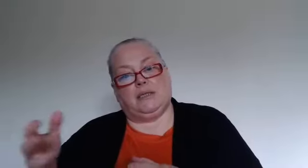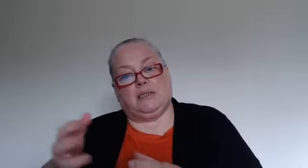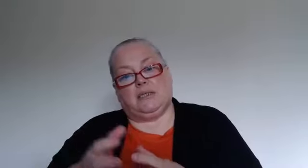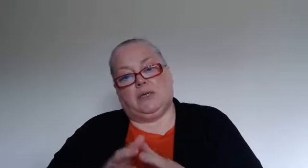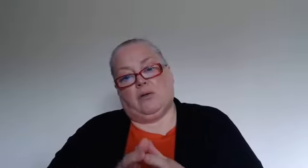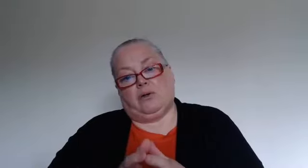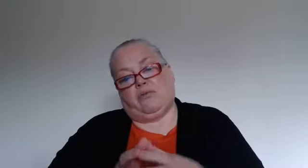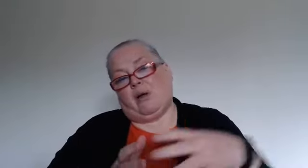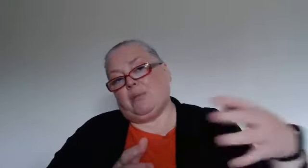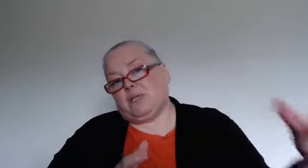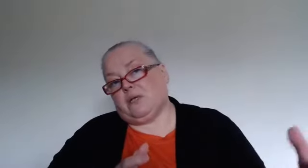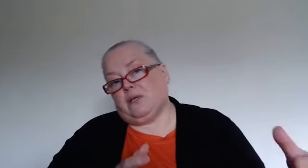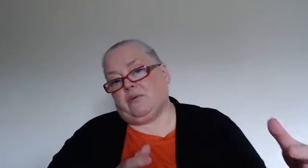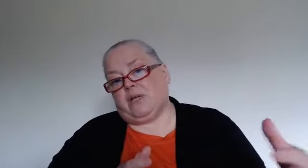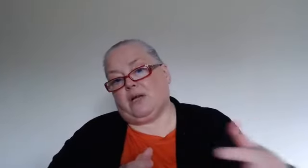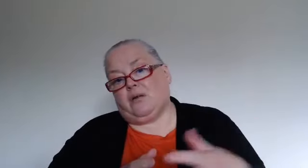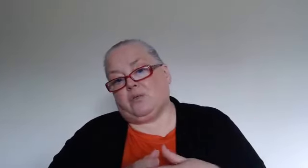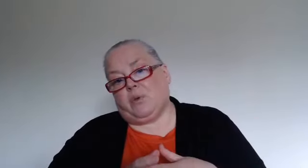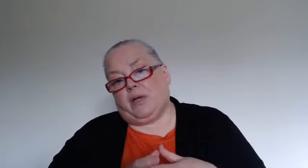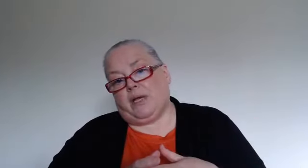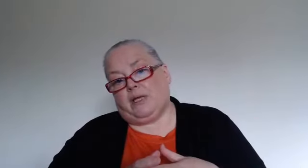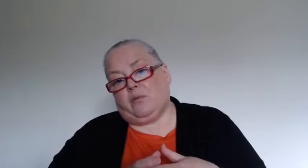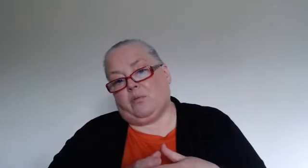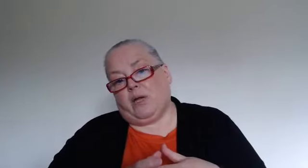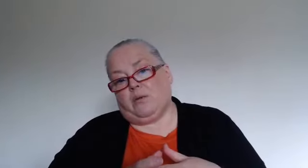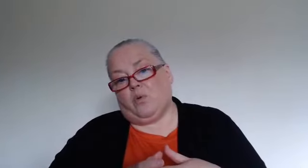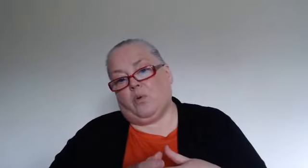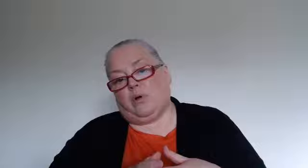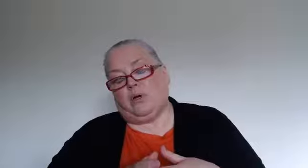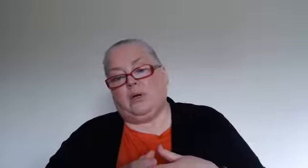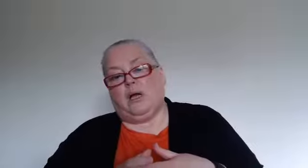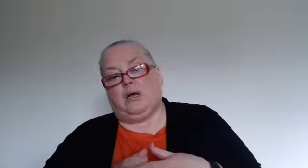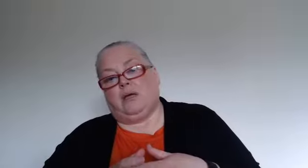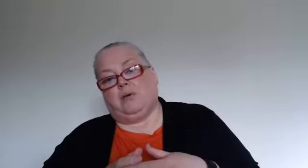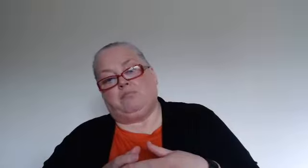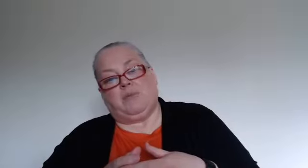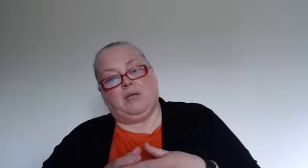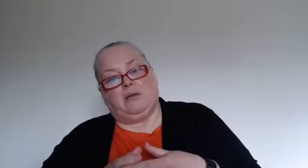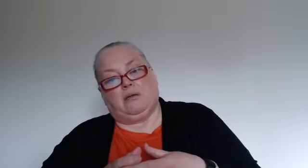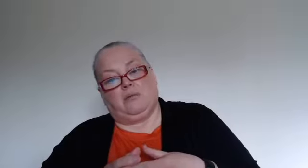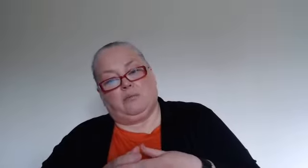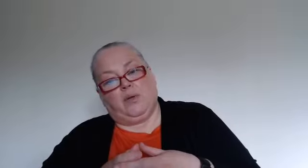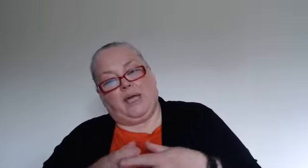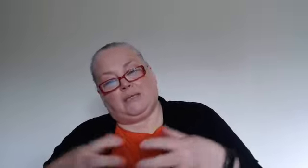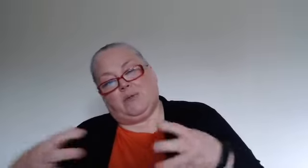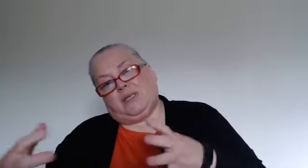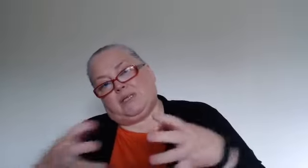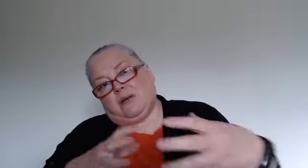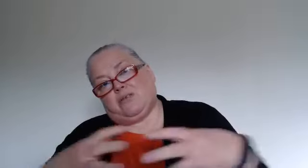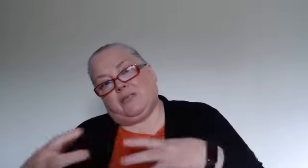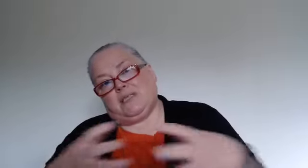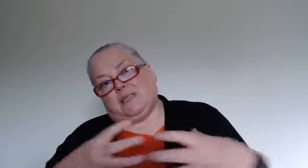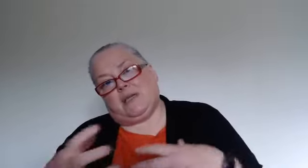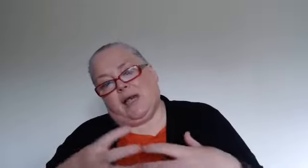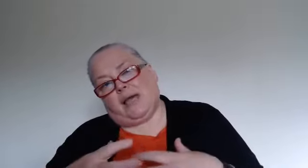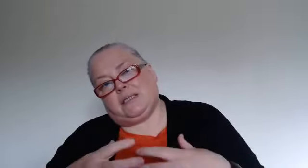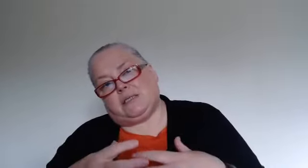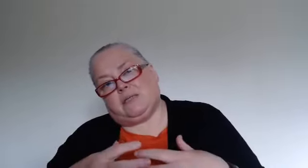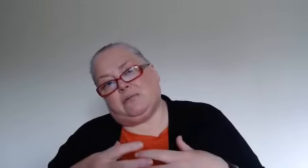And your family's not living that close by anymore. We can start to feel disconnected from